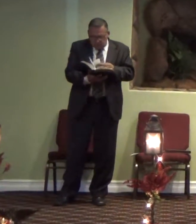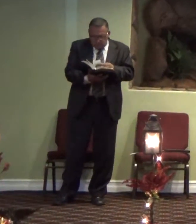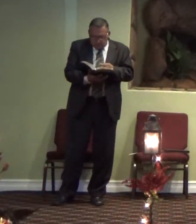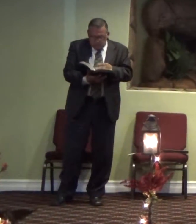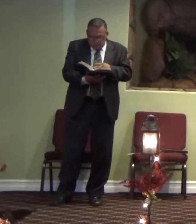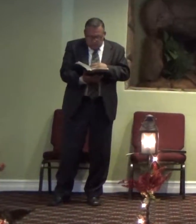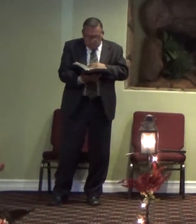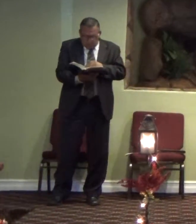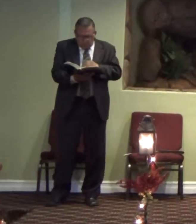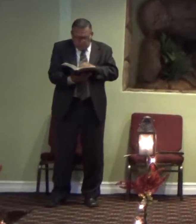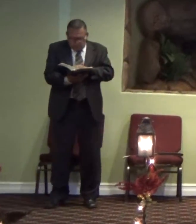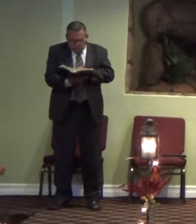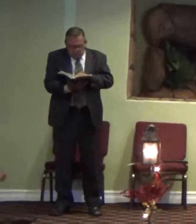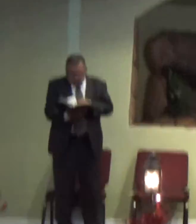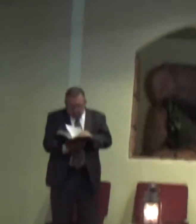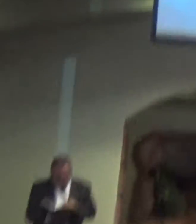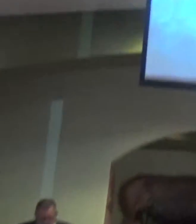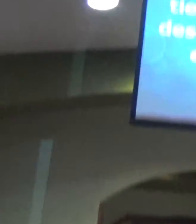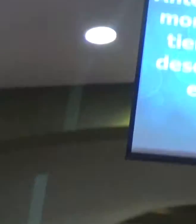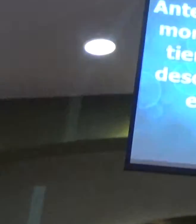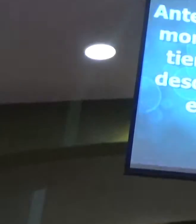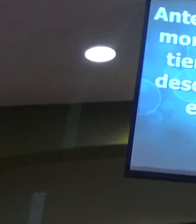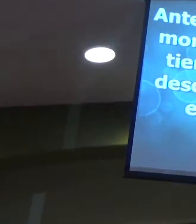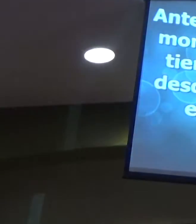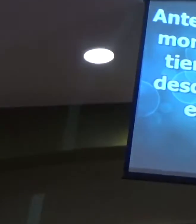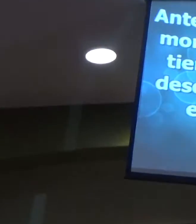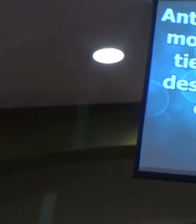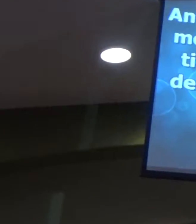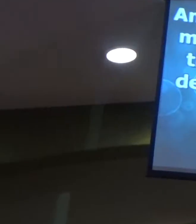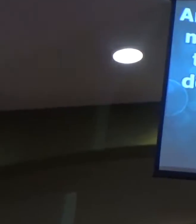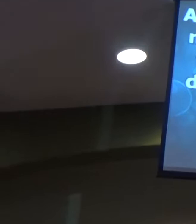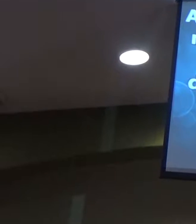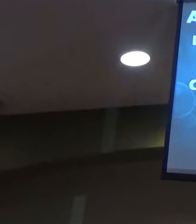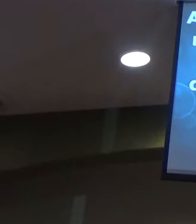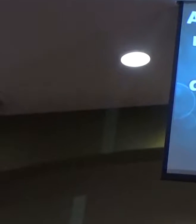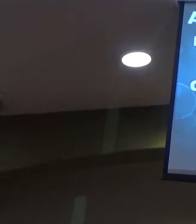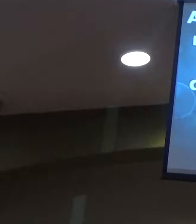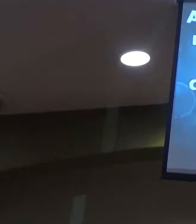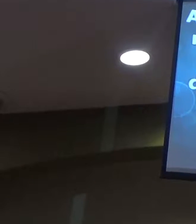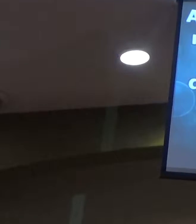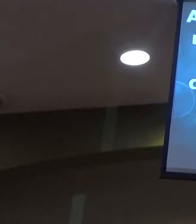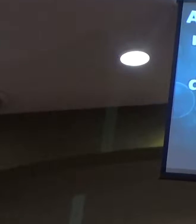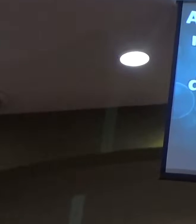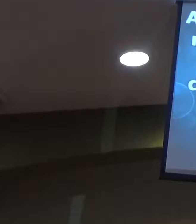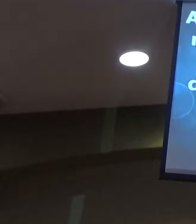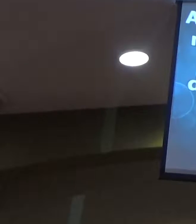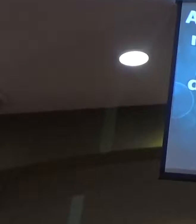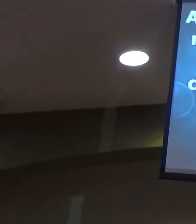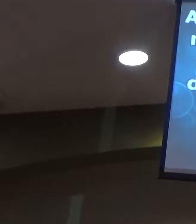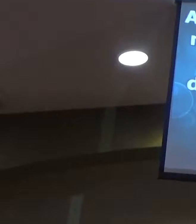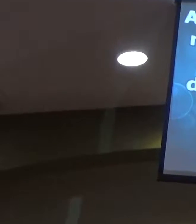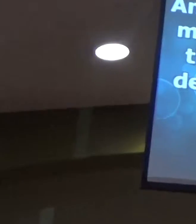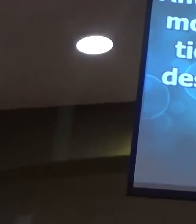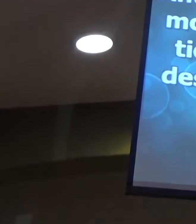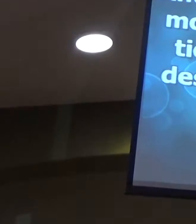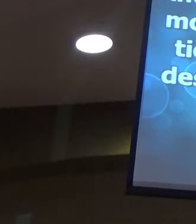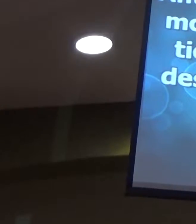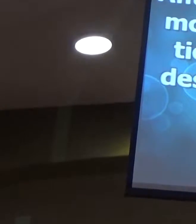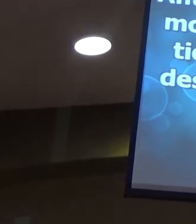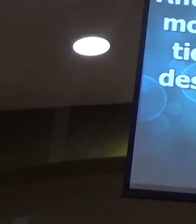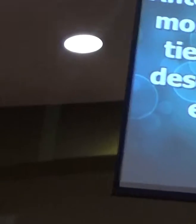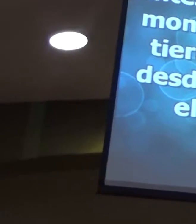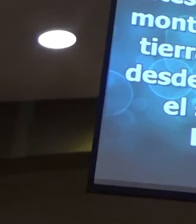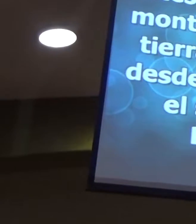antes que naciesen los montes y formases la tierra y el mundo, desde el siglo y hasta